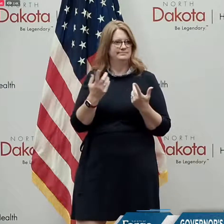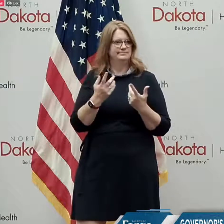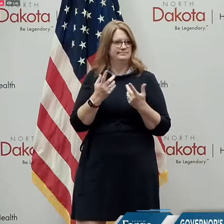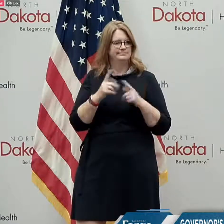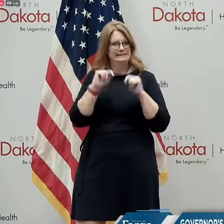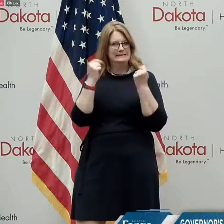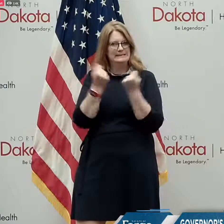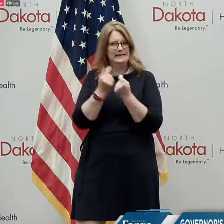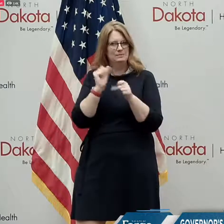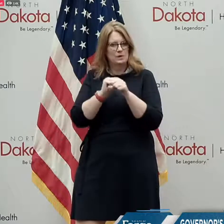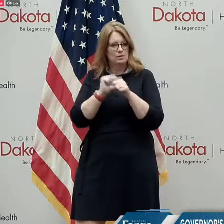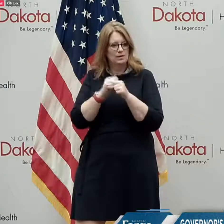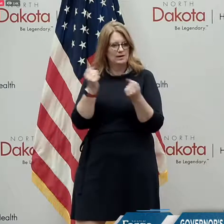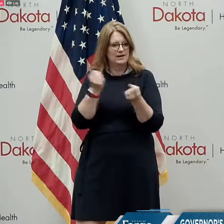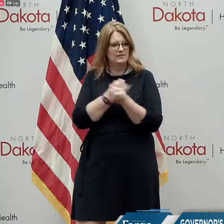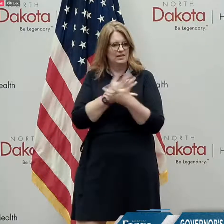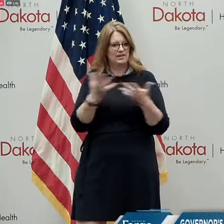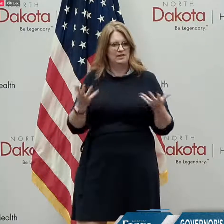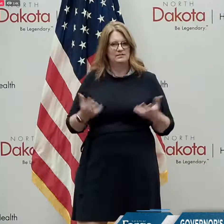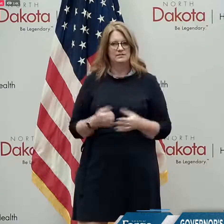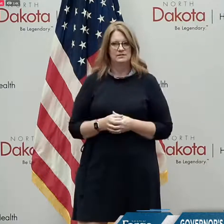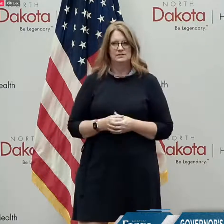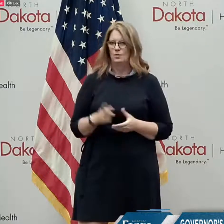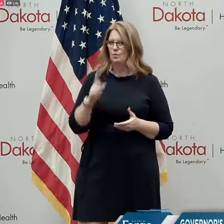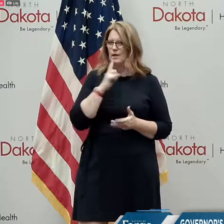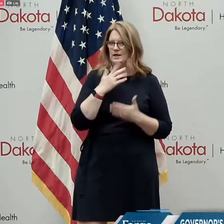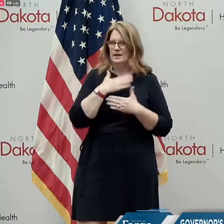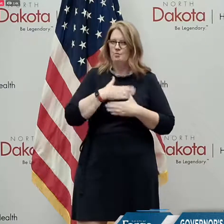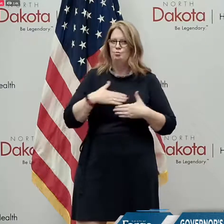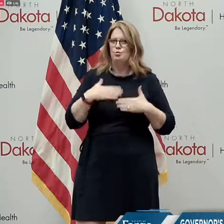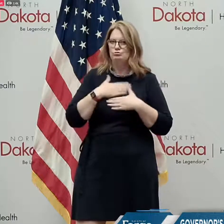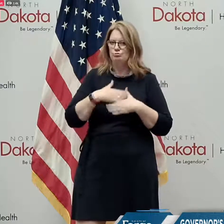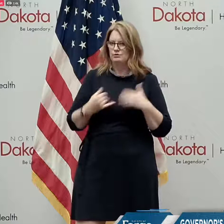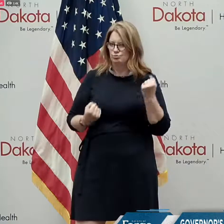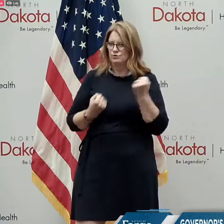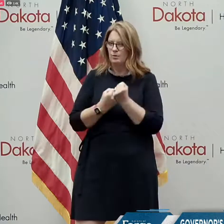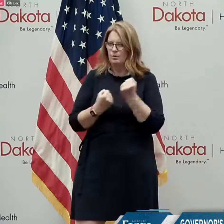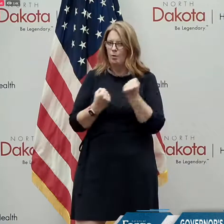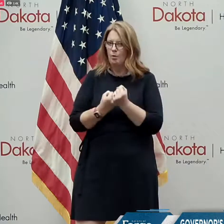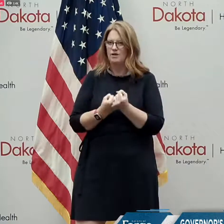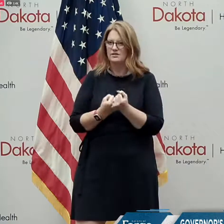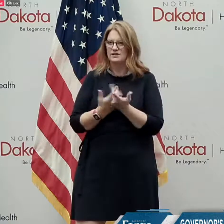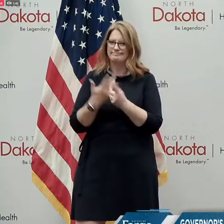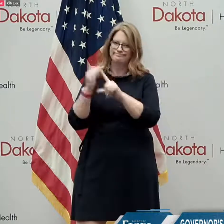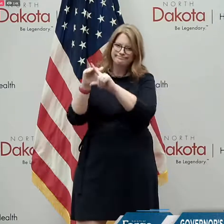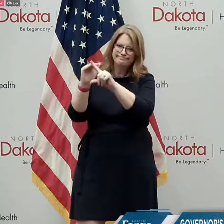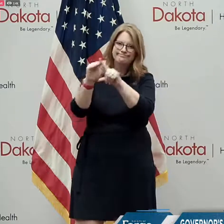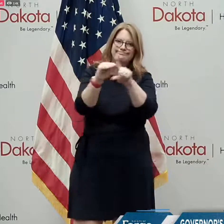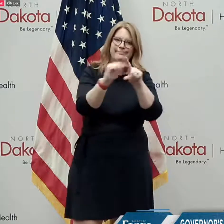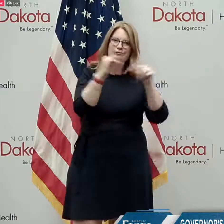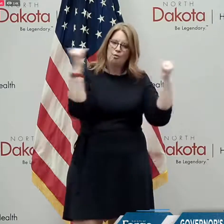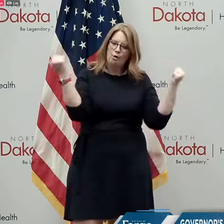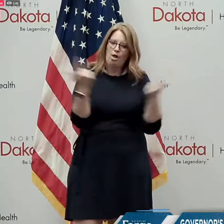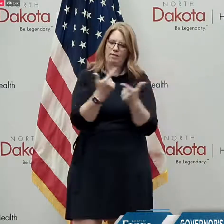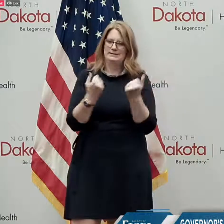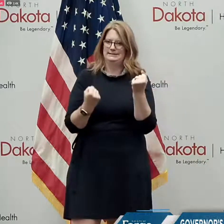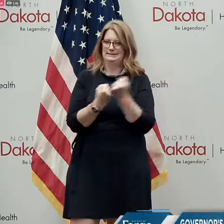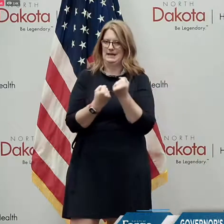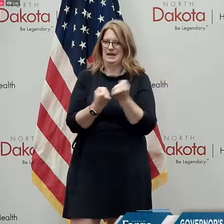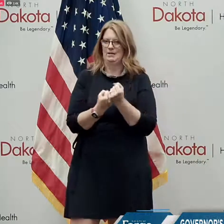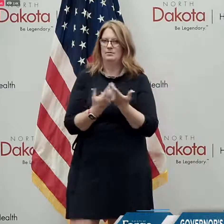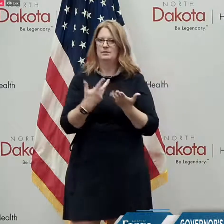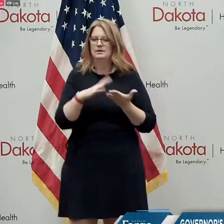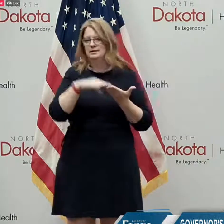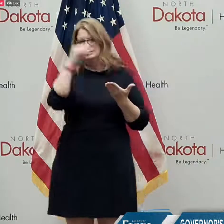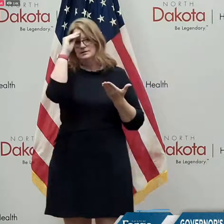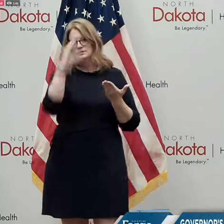team that's working on all this. And again, appreciate and support your appeal for all of us to do what we can to help our students get back in